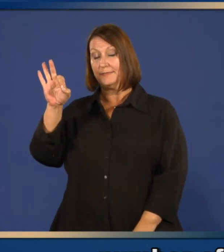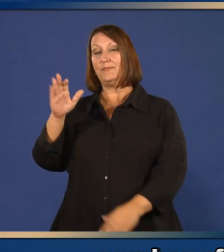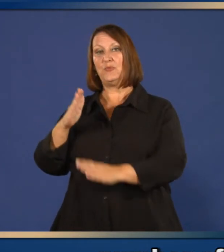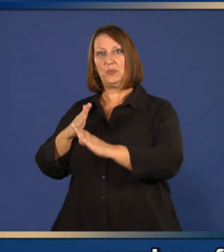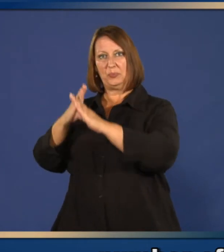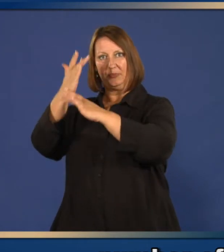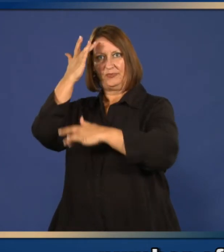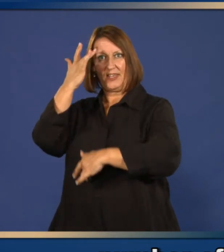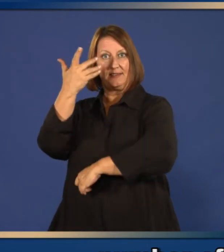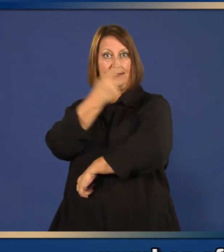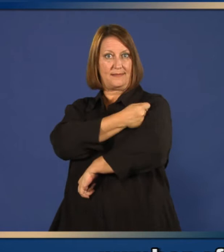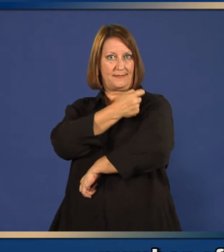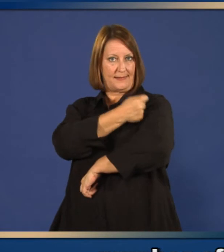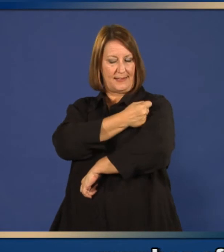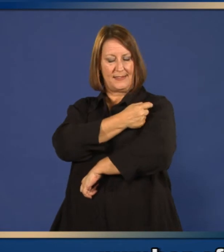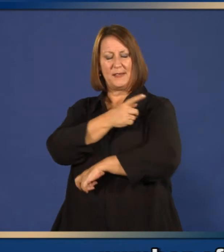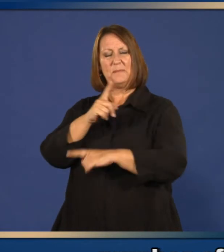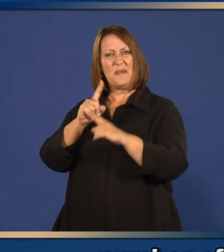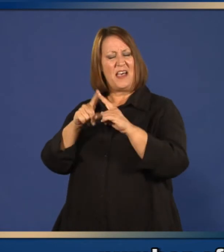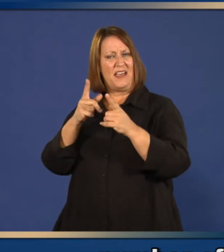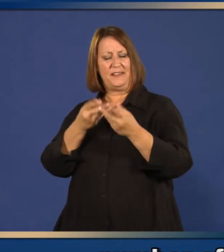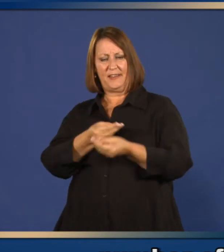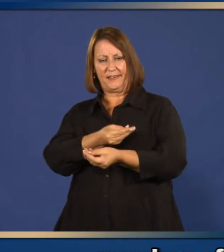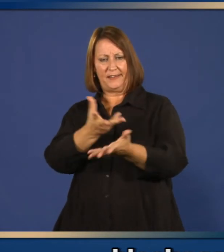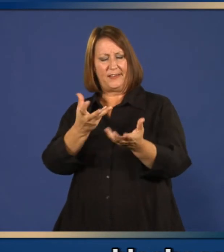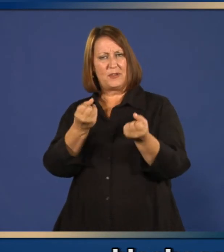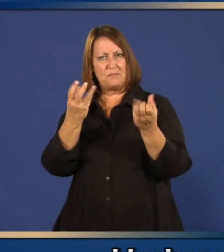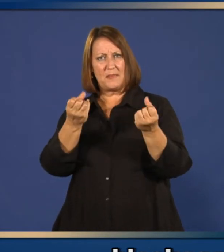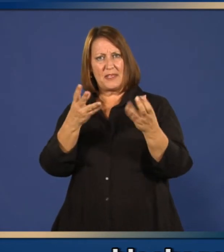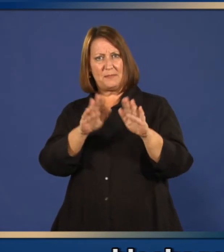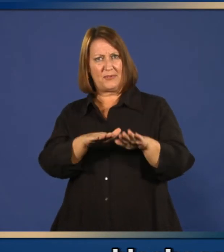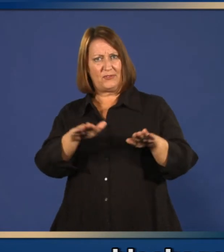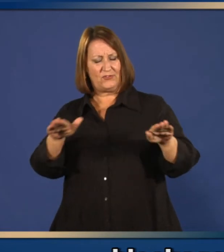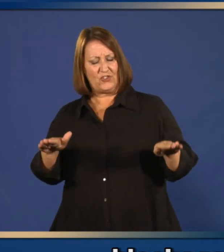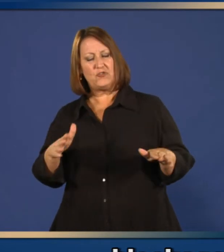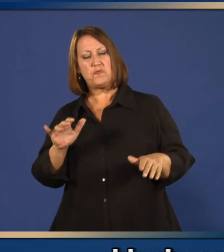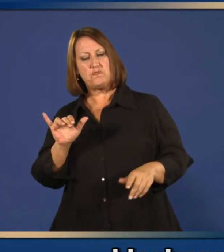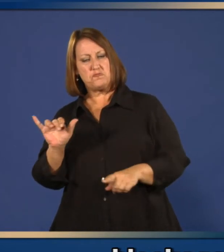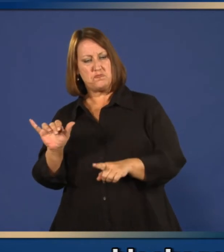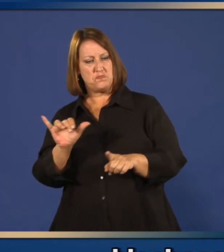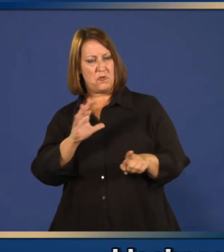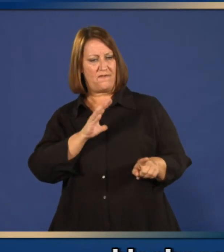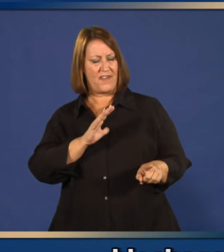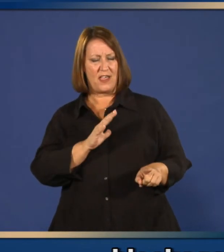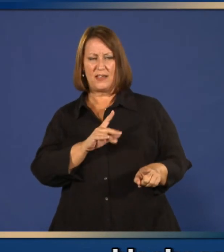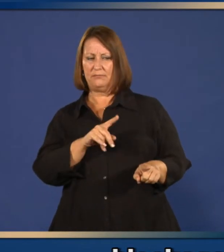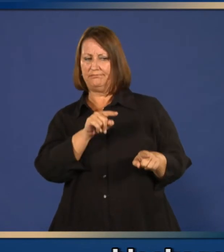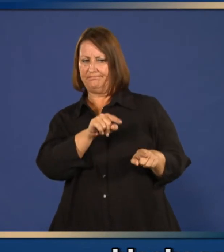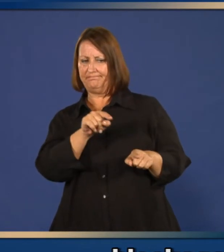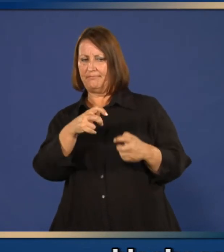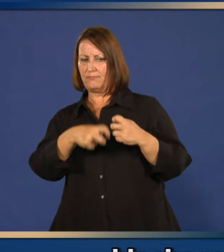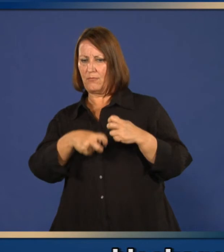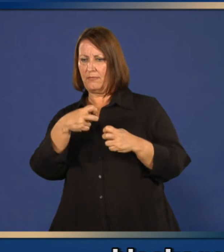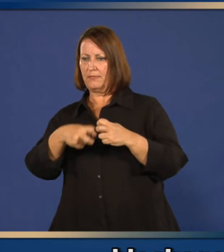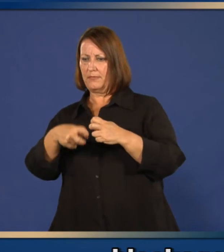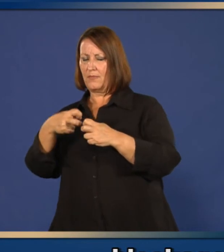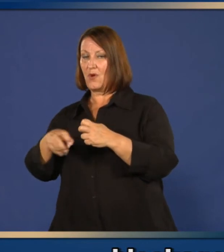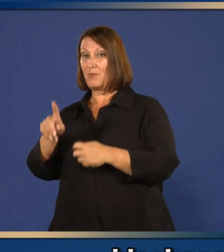1999 after it was linked to intestinal blockages in about 100 children.